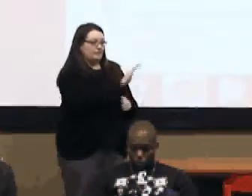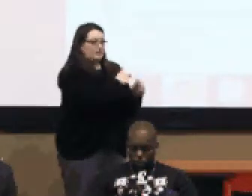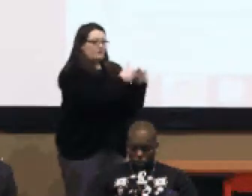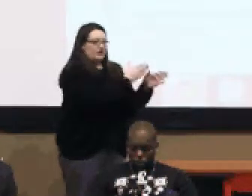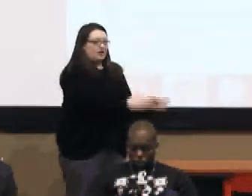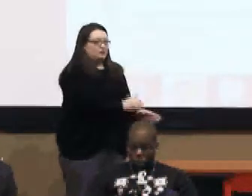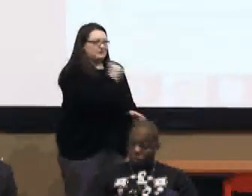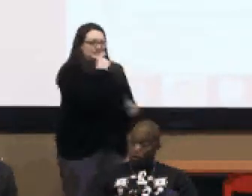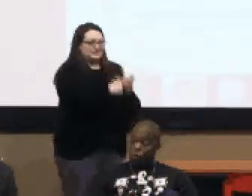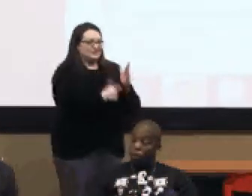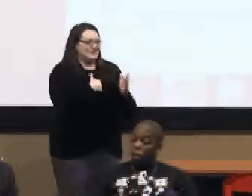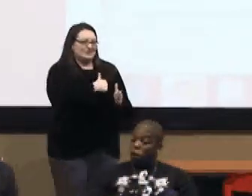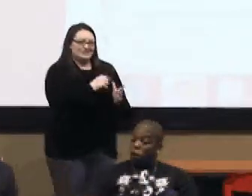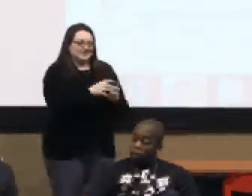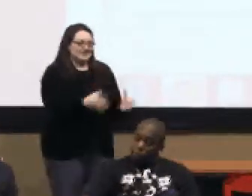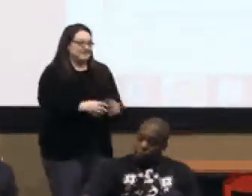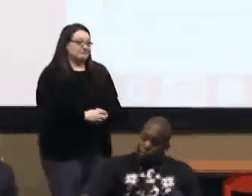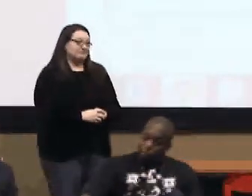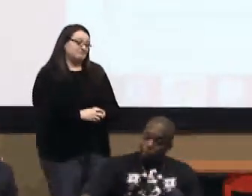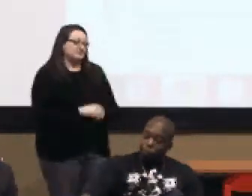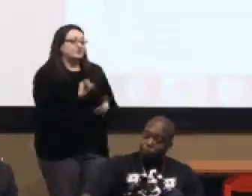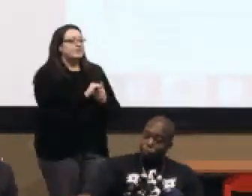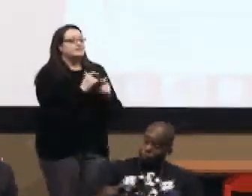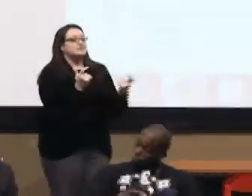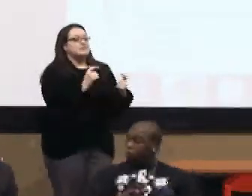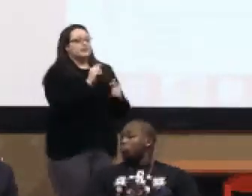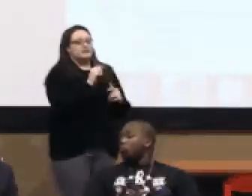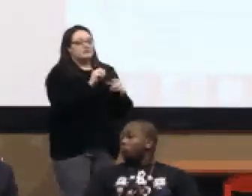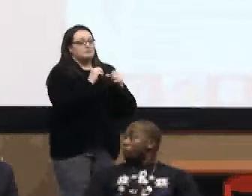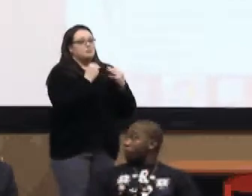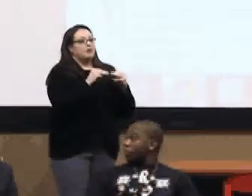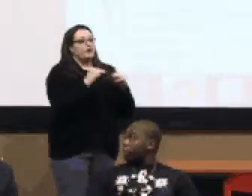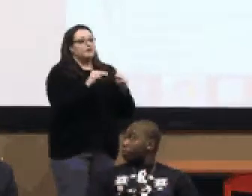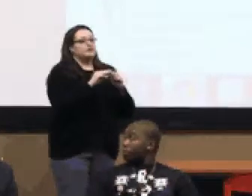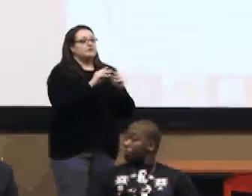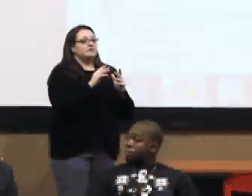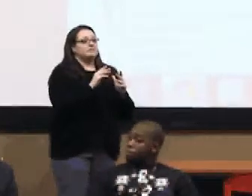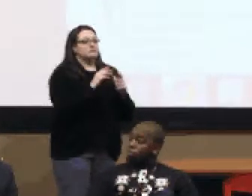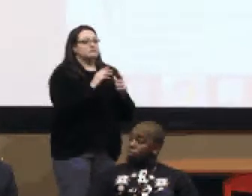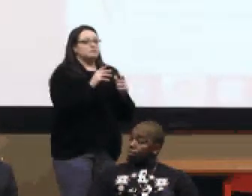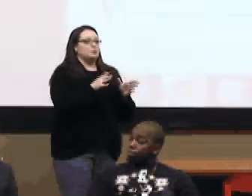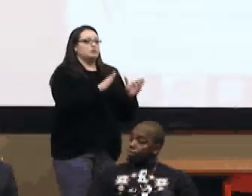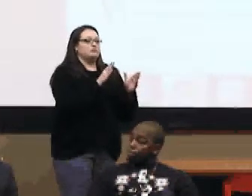hardly costs us anything. So that's a big marketing push that we do.